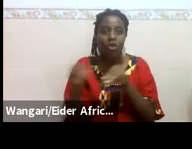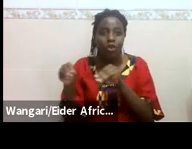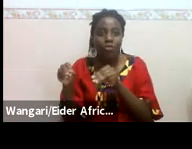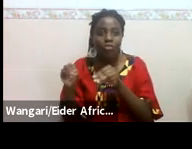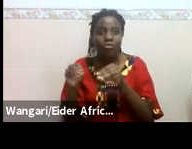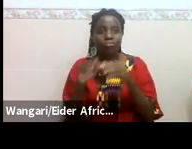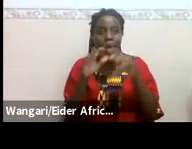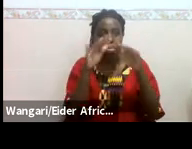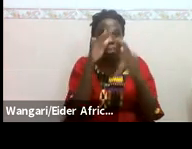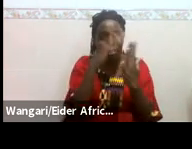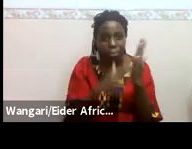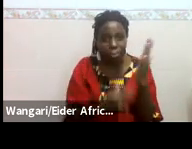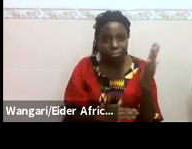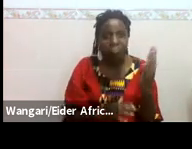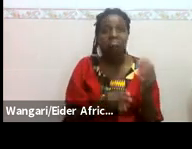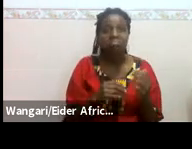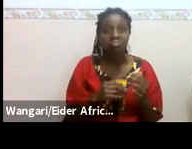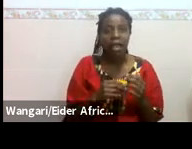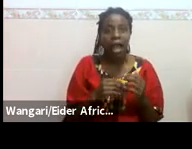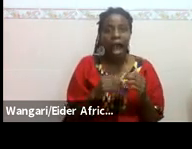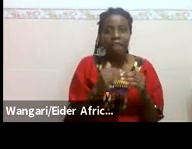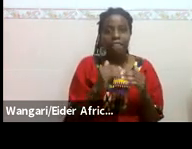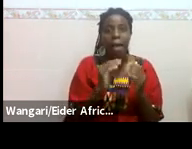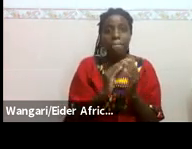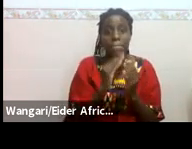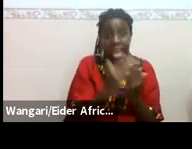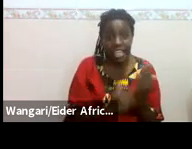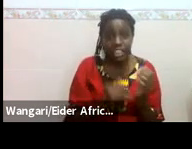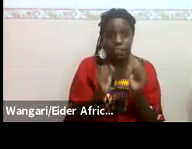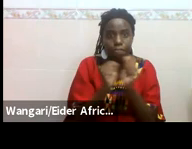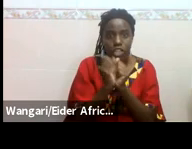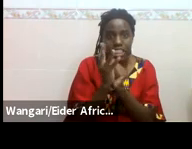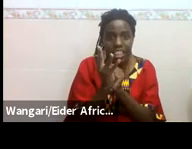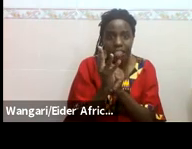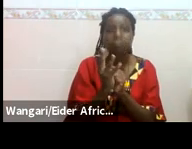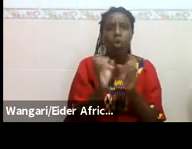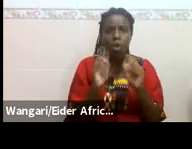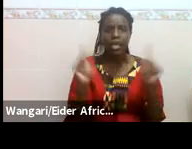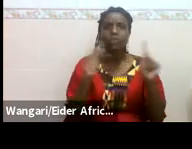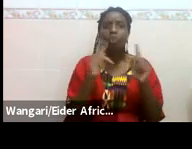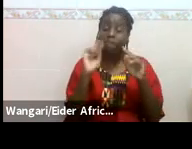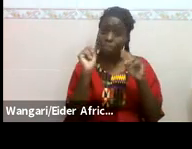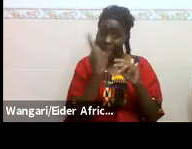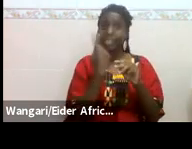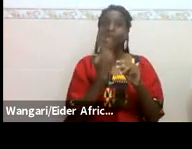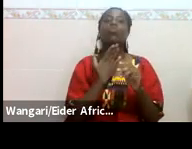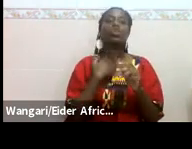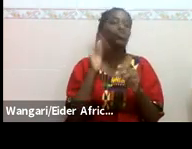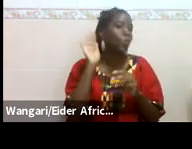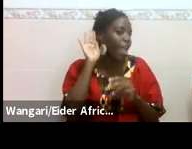start into the discussions. And if the author is still here, I'd love to hear maybe a